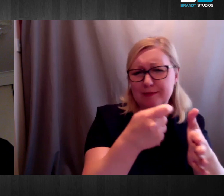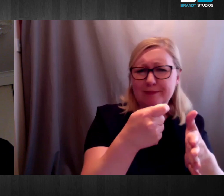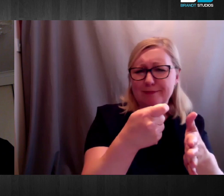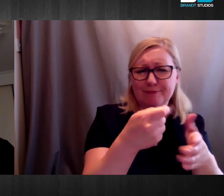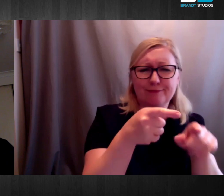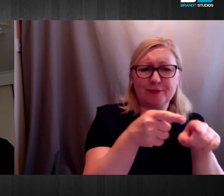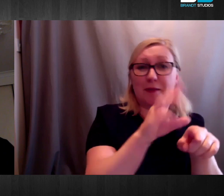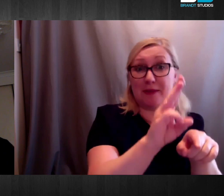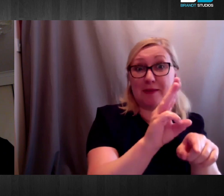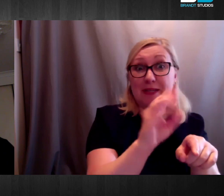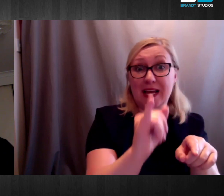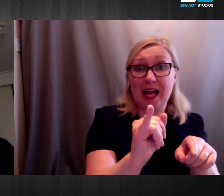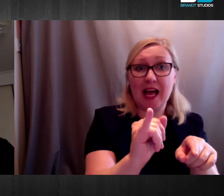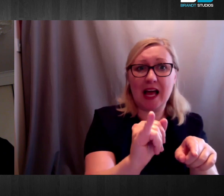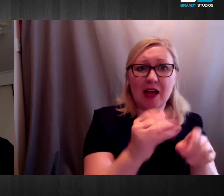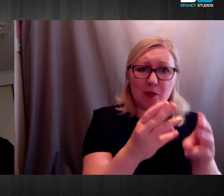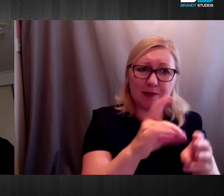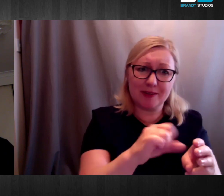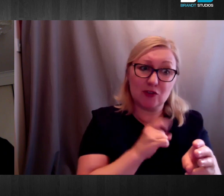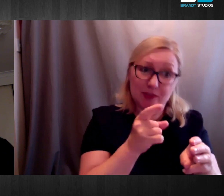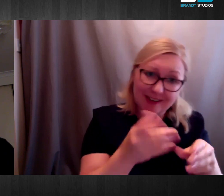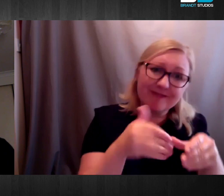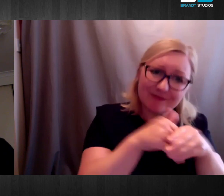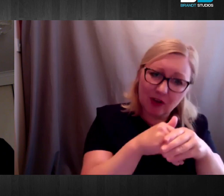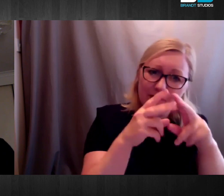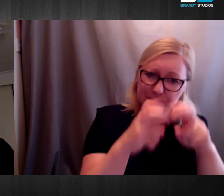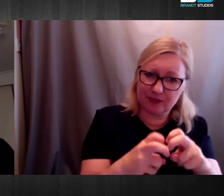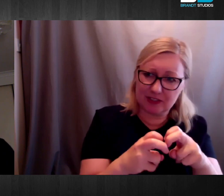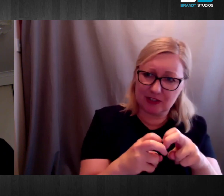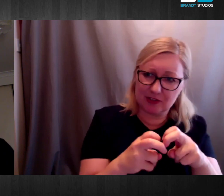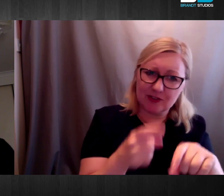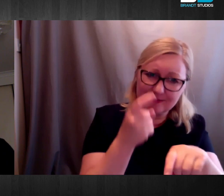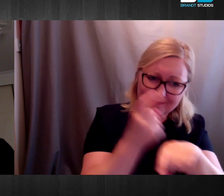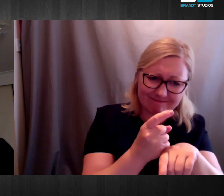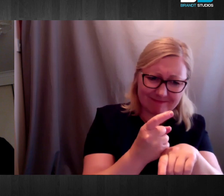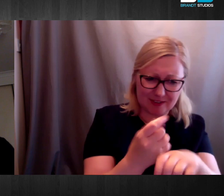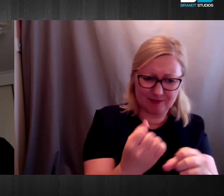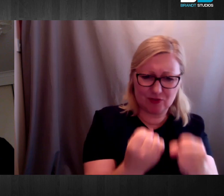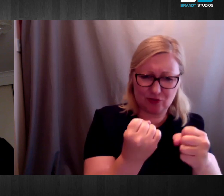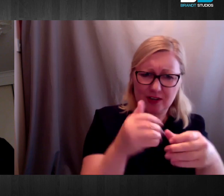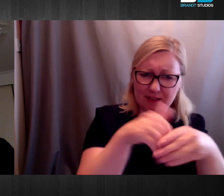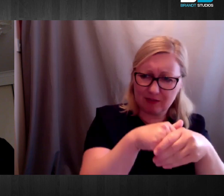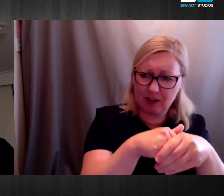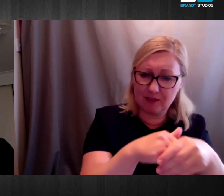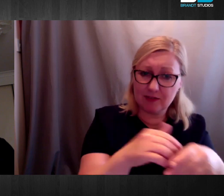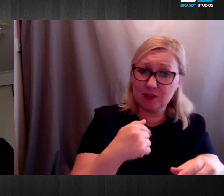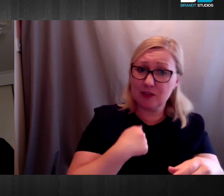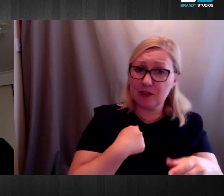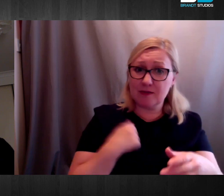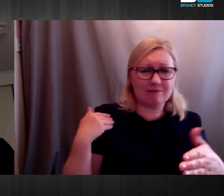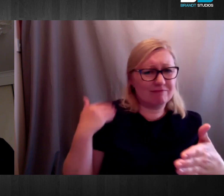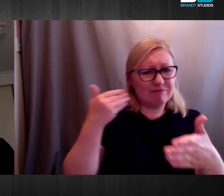long history, having worked in health services as a consumer advocate, and then in this role for the past